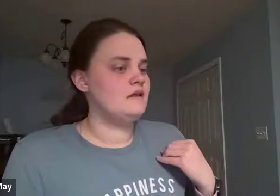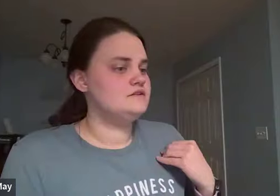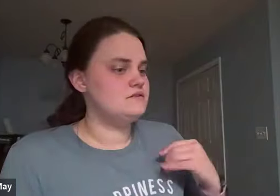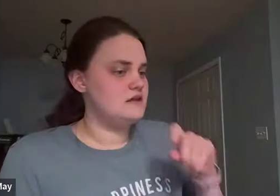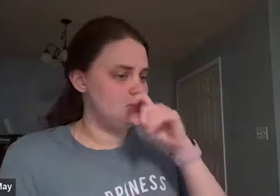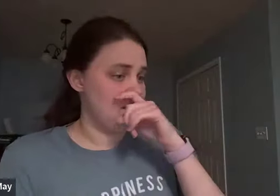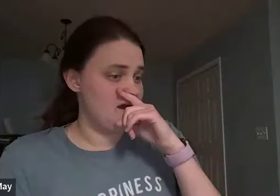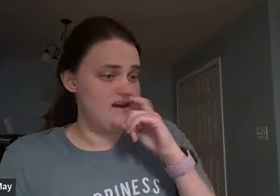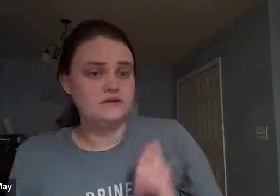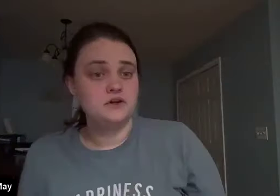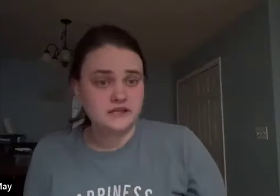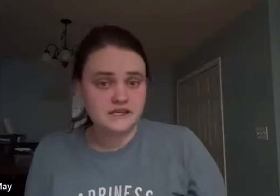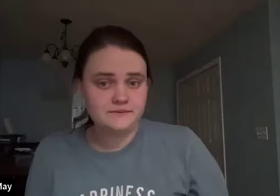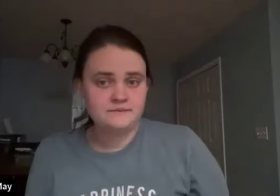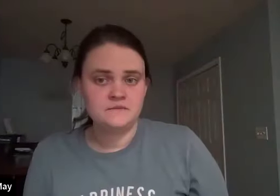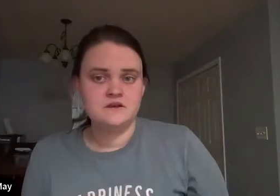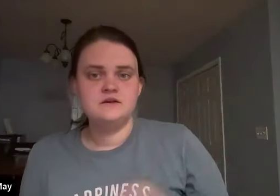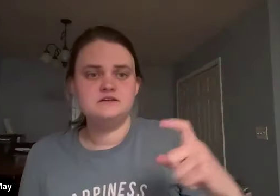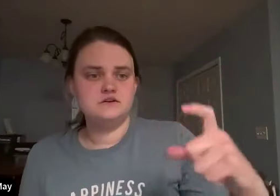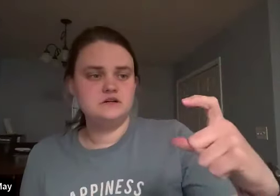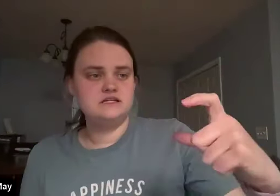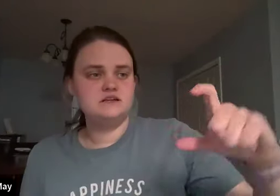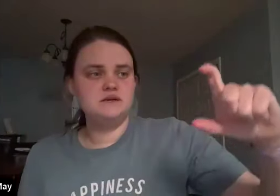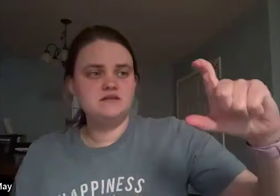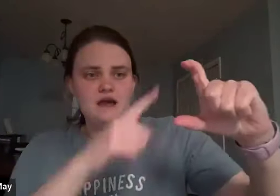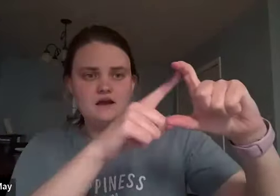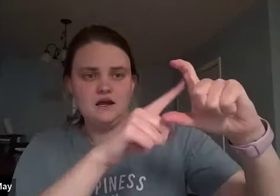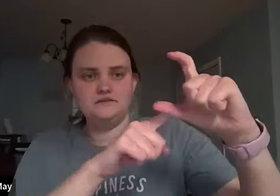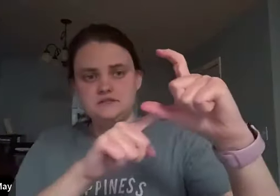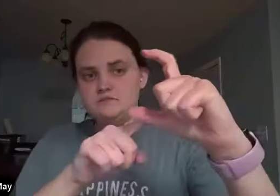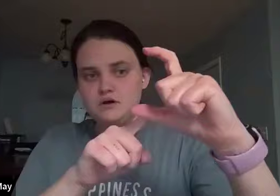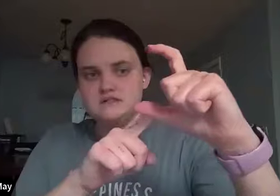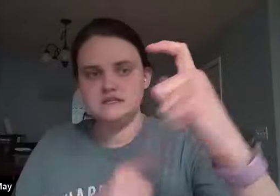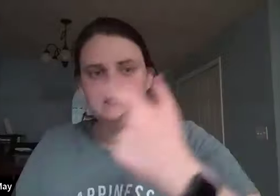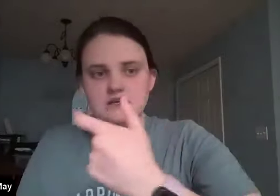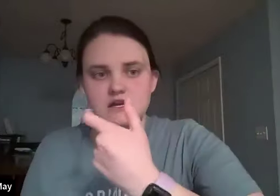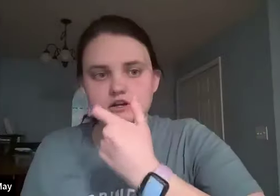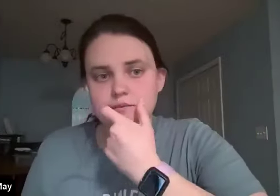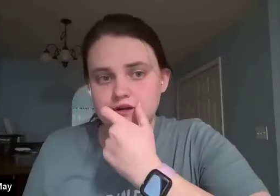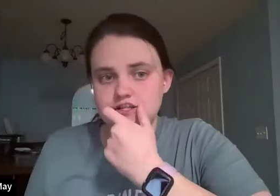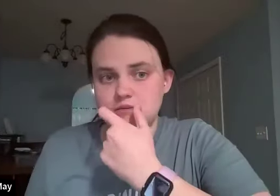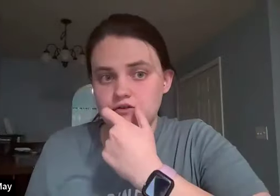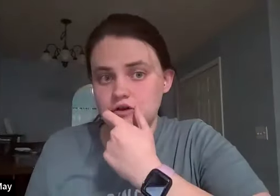So then we have cookie. So cookie is going to be in that kind of small C, and you're going to bring it to your mouth.